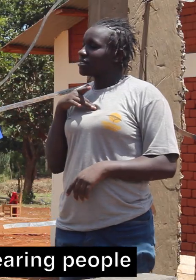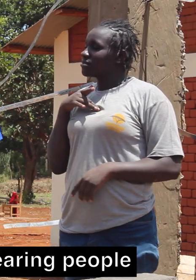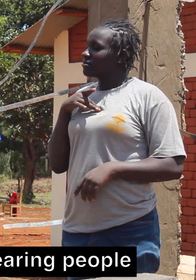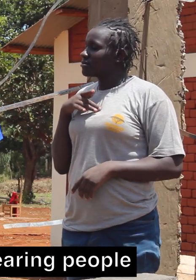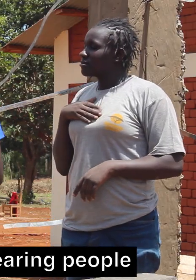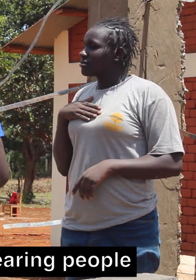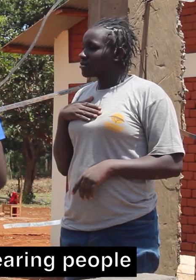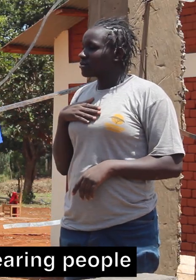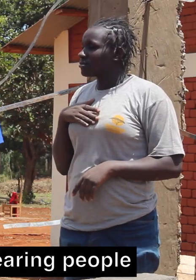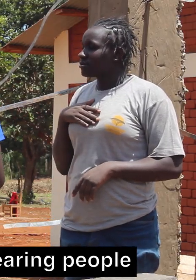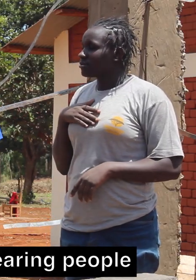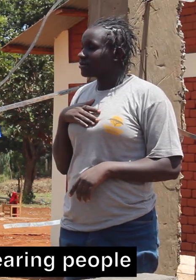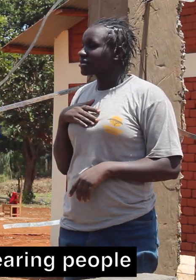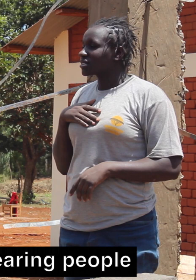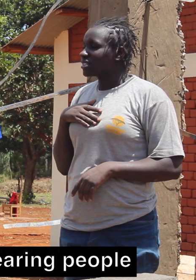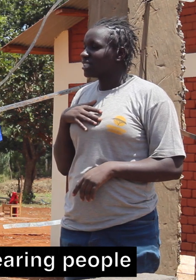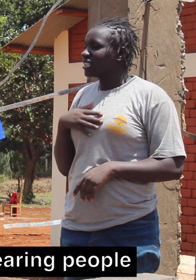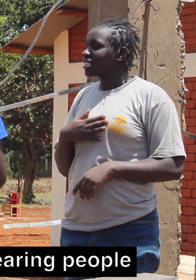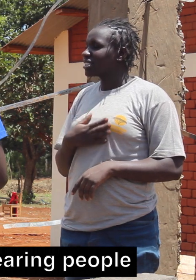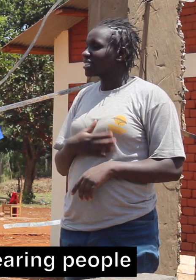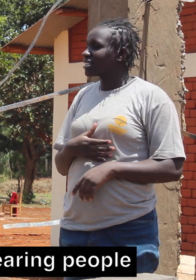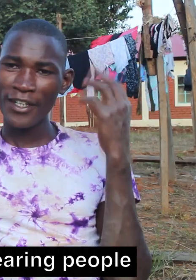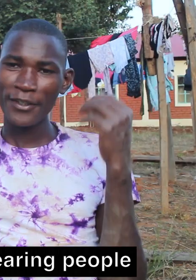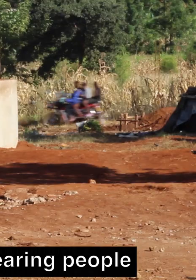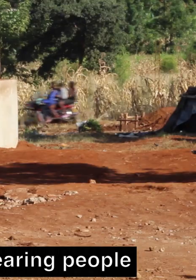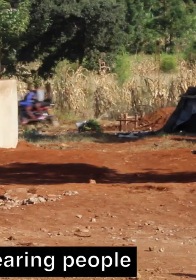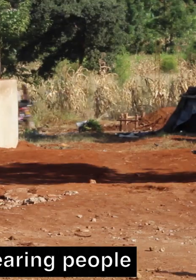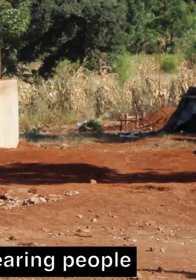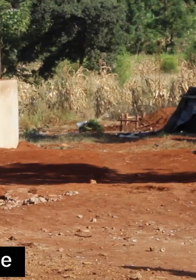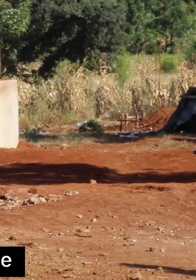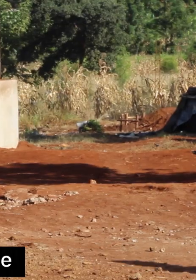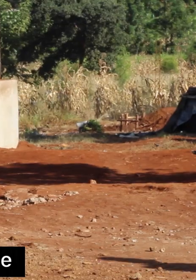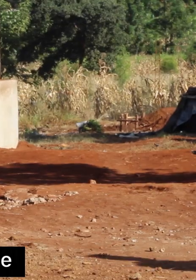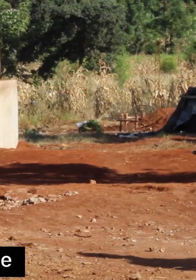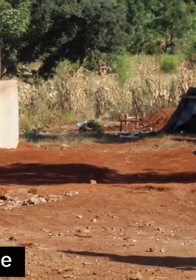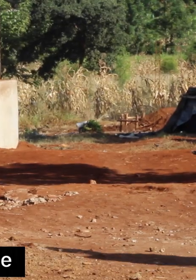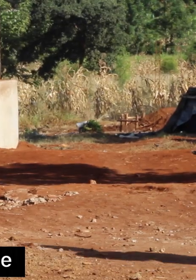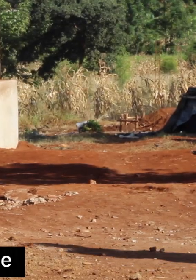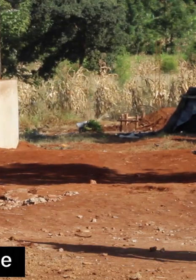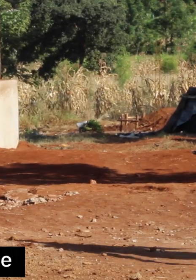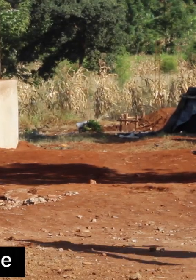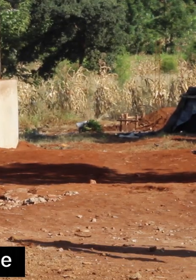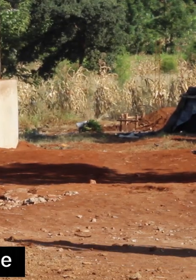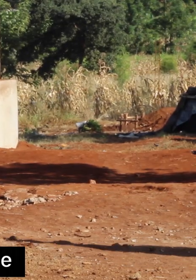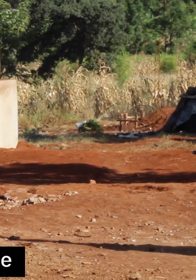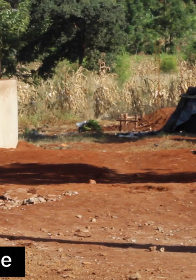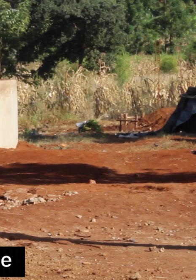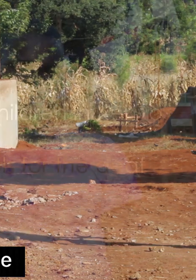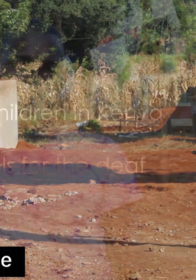to communicate with hearing people, it is difficult to me.